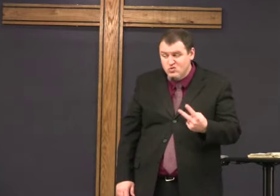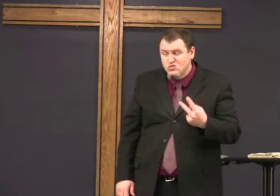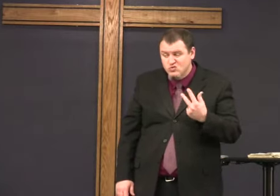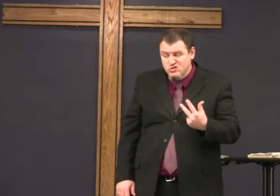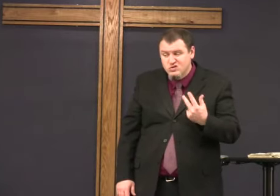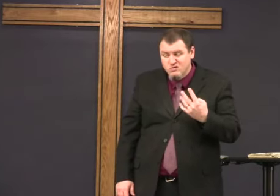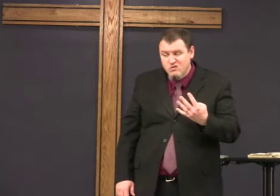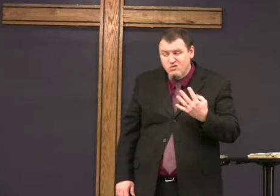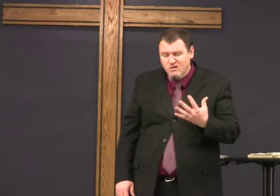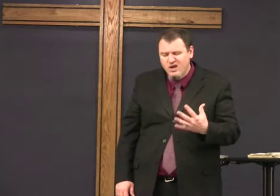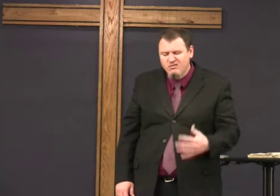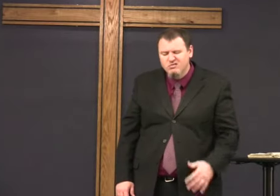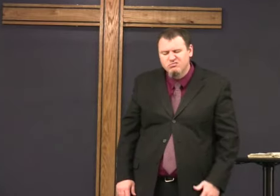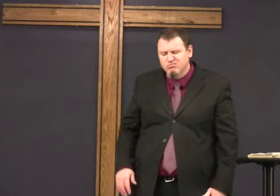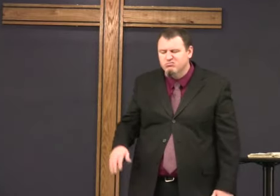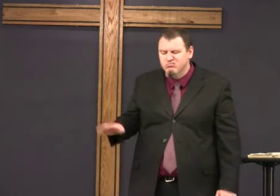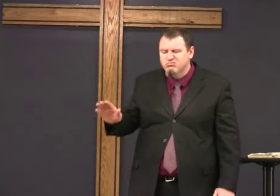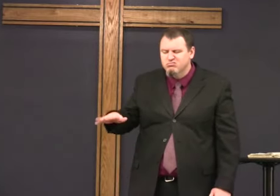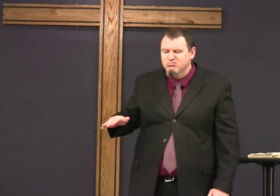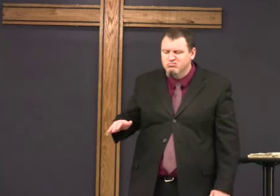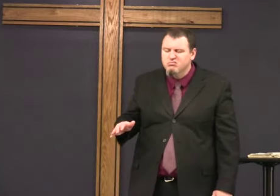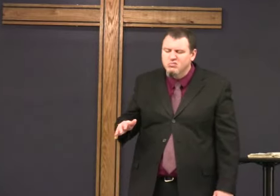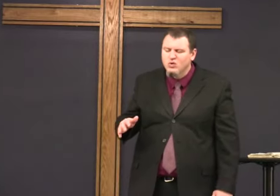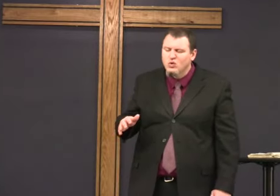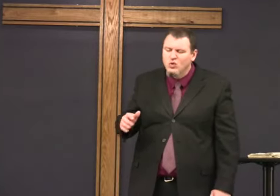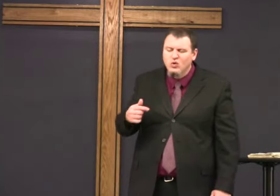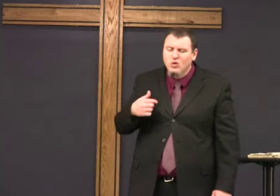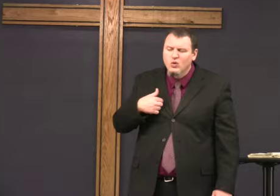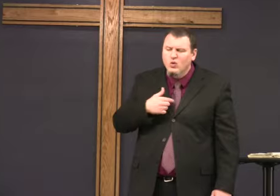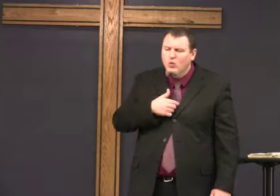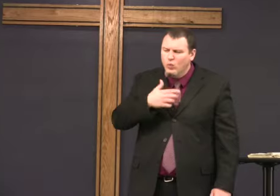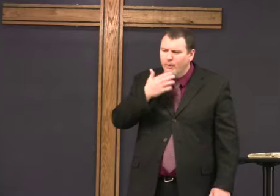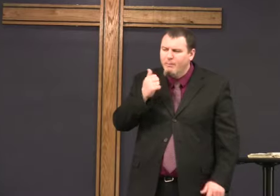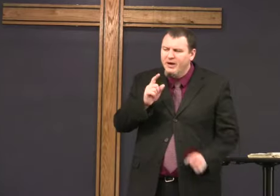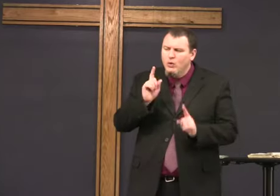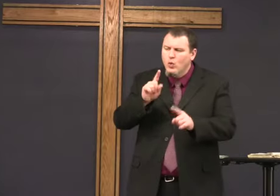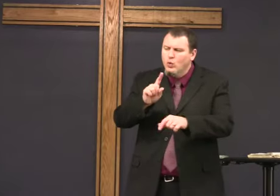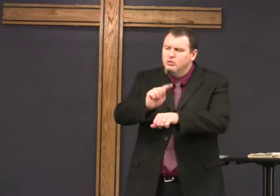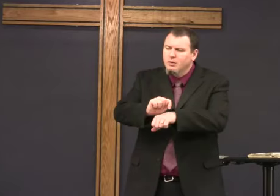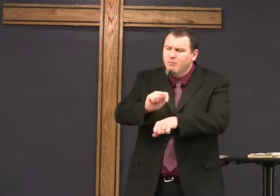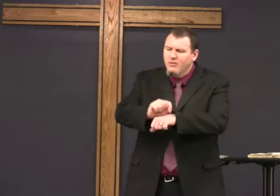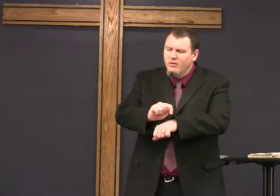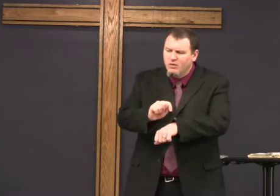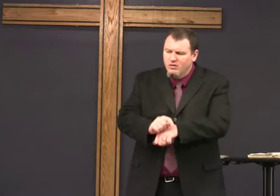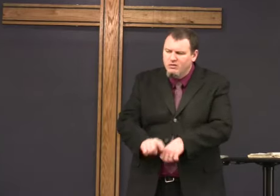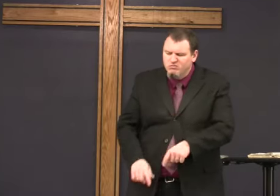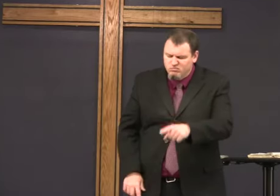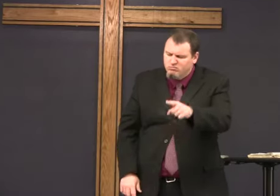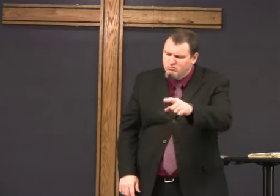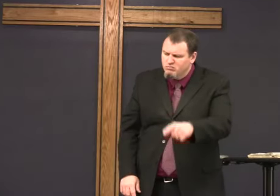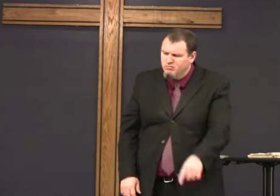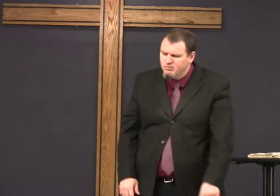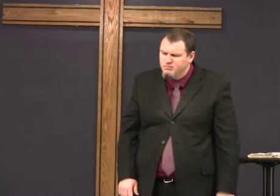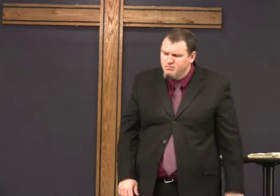It's been tough. You've had it tough. These guys have been coming to you 5 times now. We better go out to the